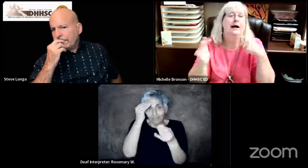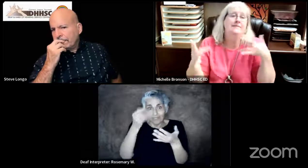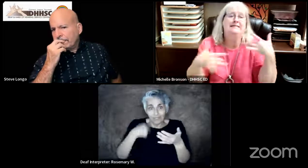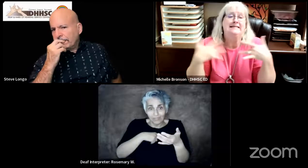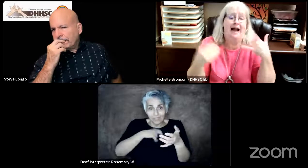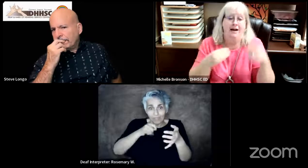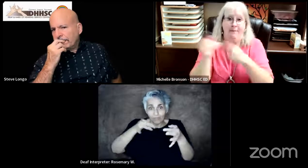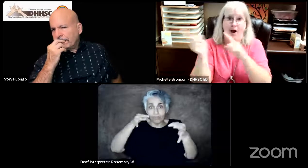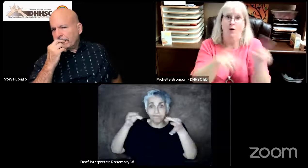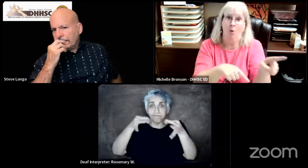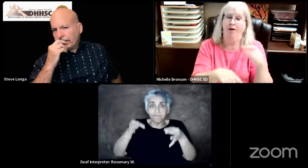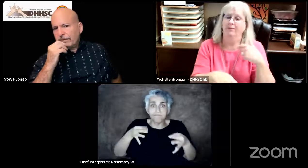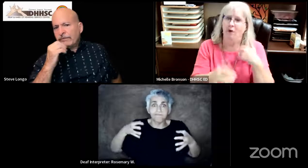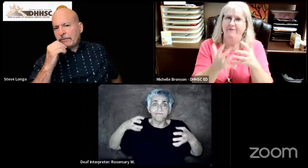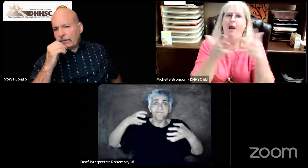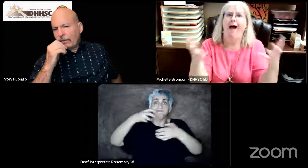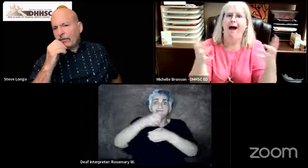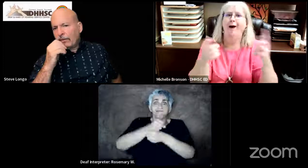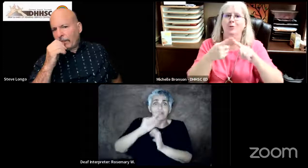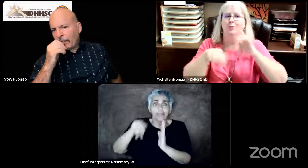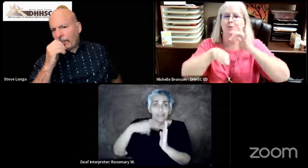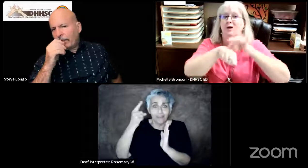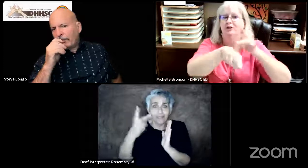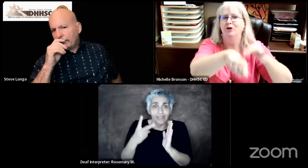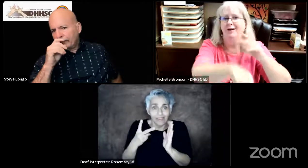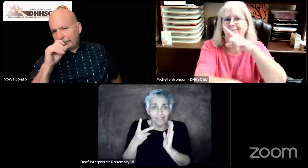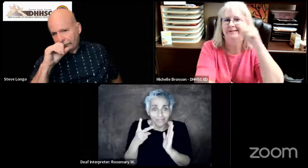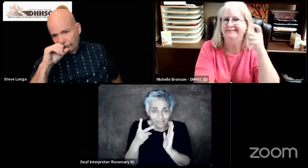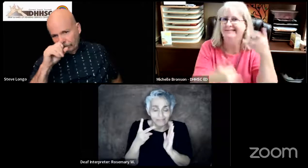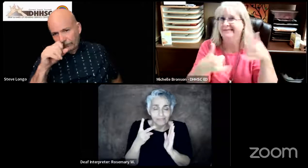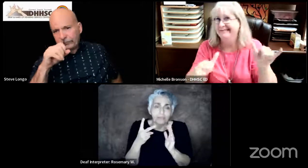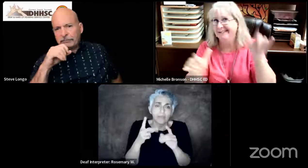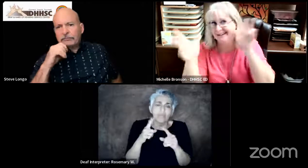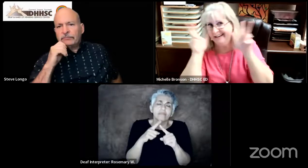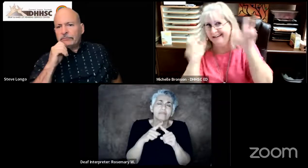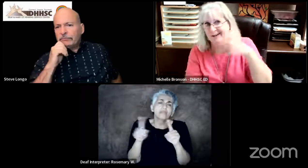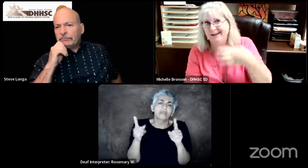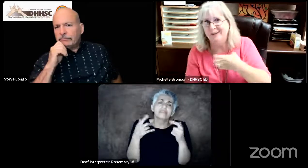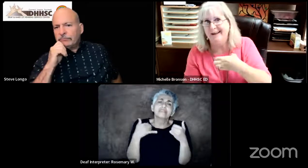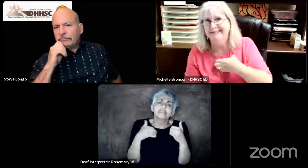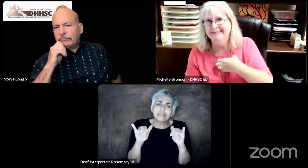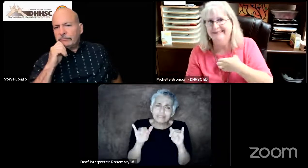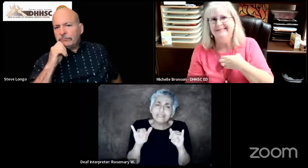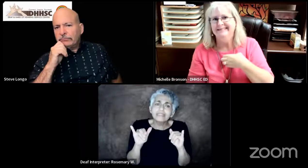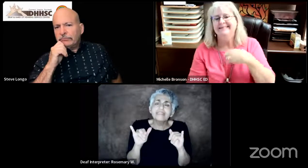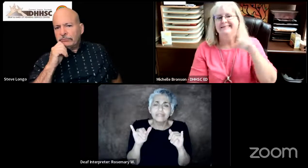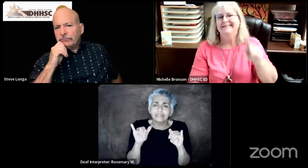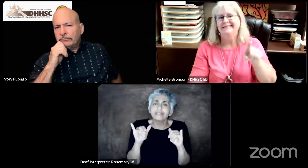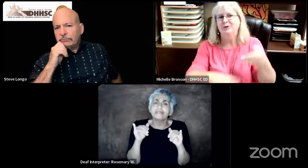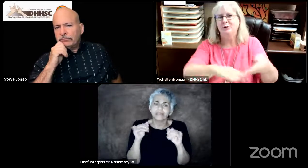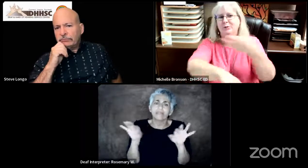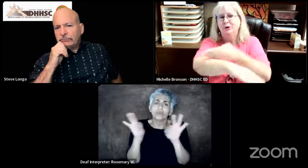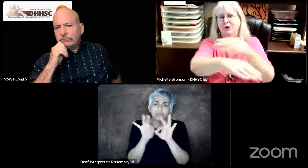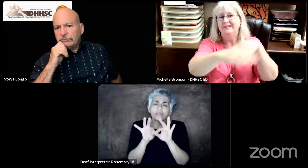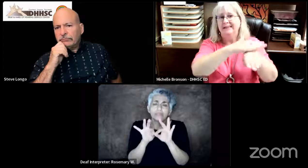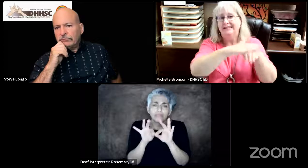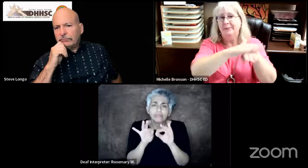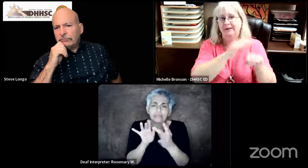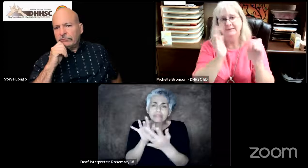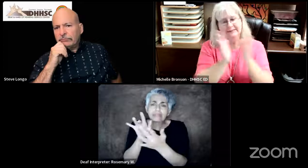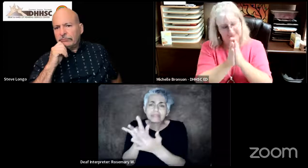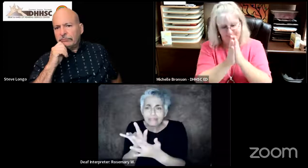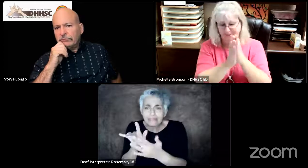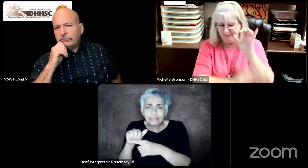want covered in an hour and a half. So I'm excited. I'm super excited about going, and we have a lot to cover. And I'm still hearing